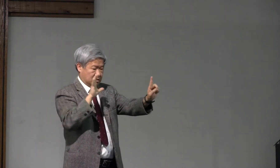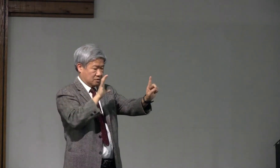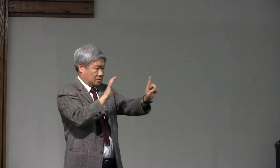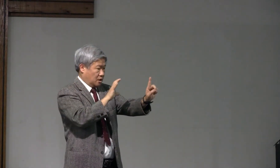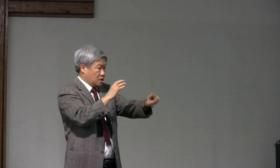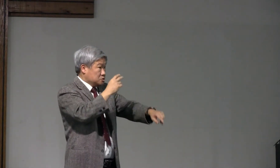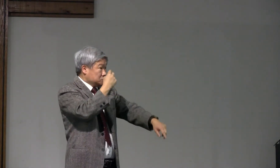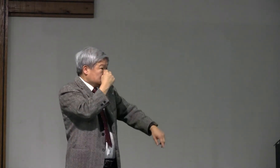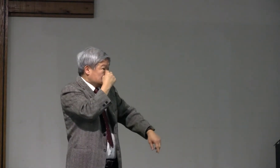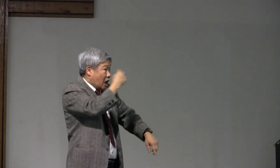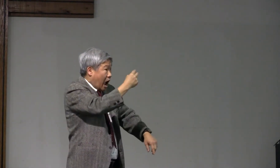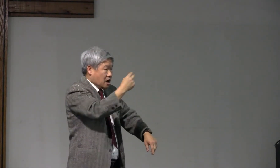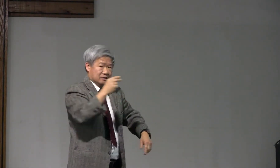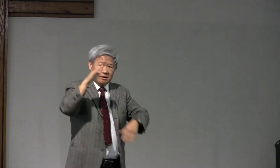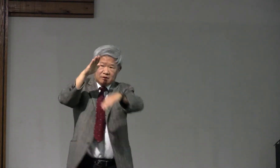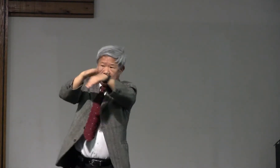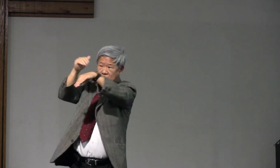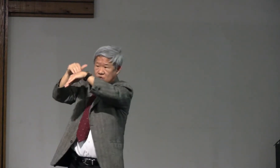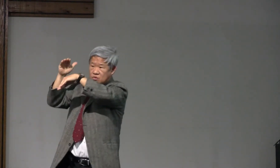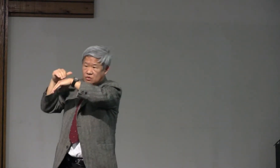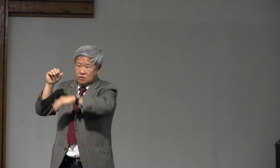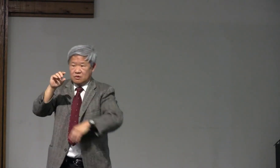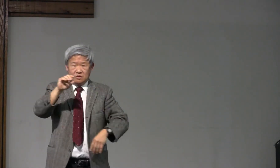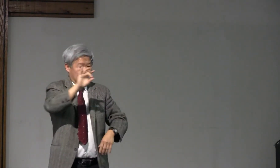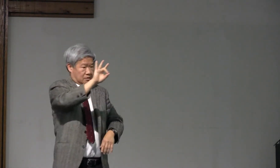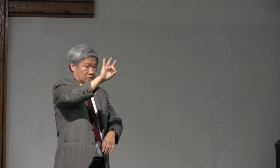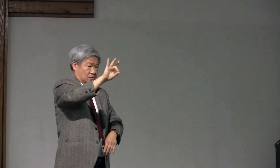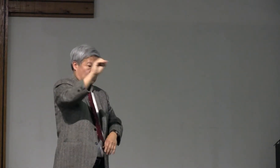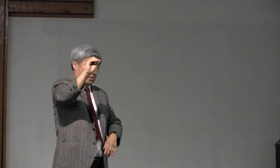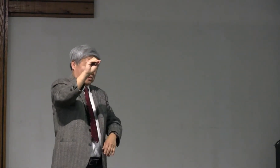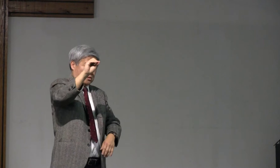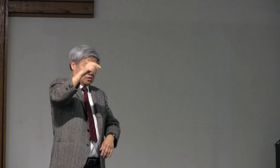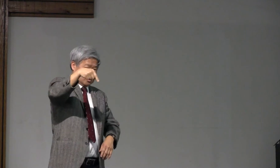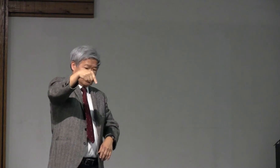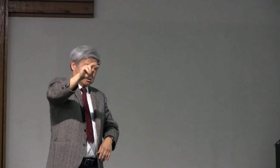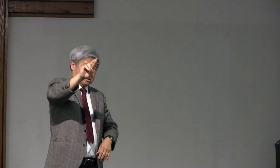The Jewish priest, the Israelite priest.